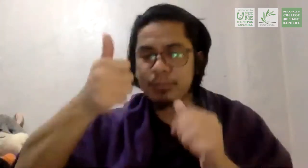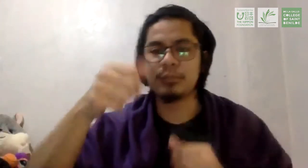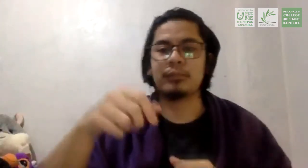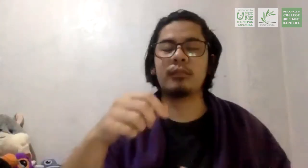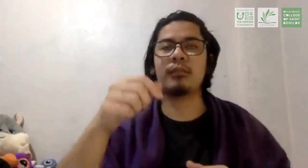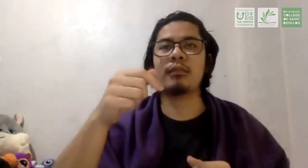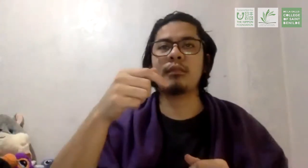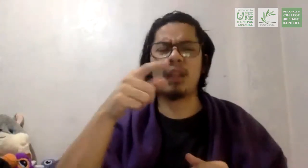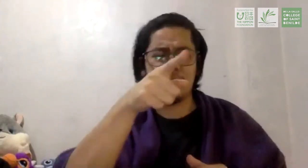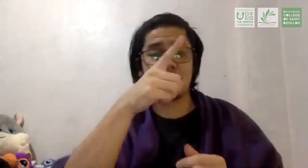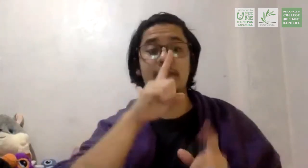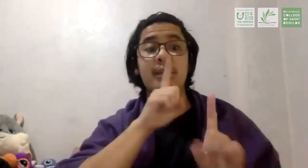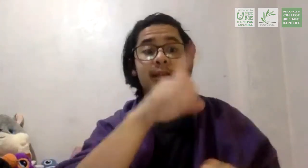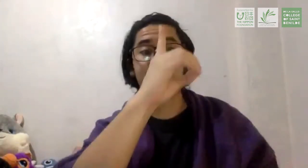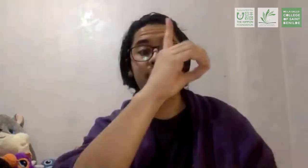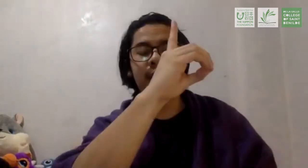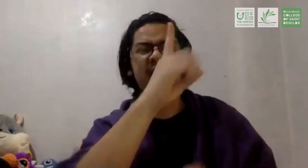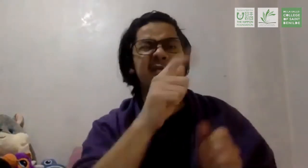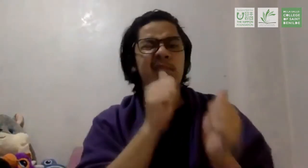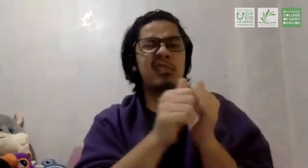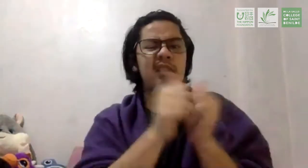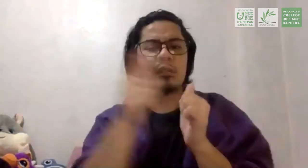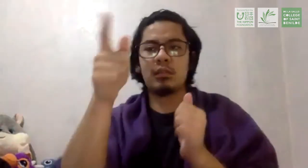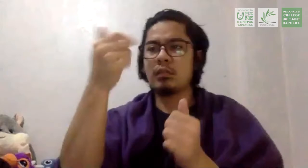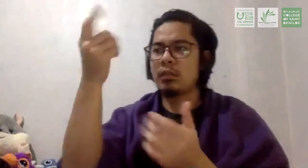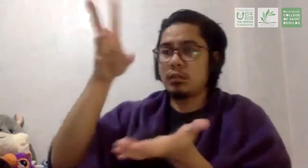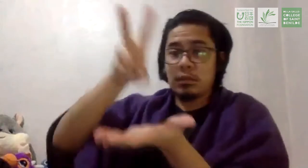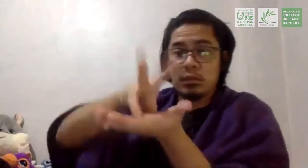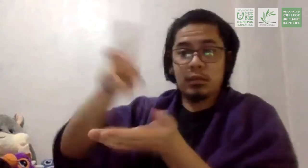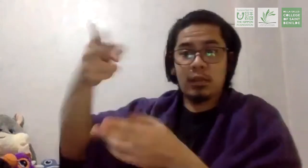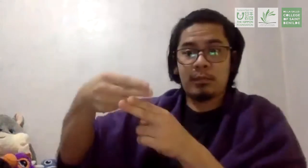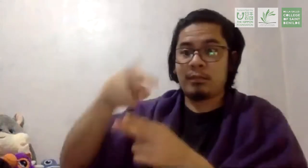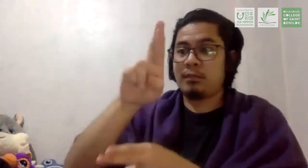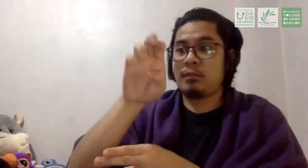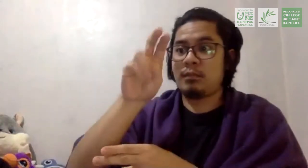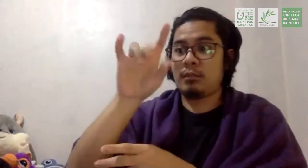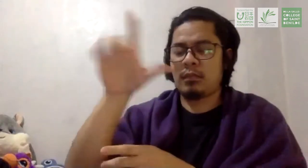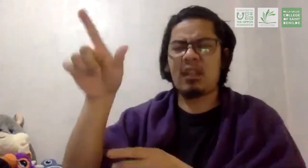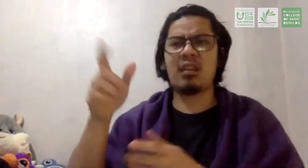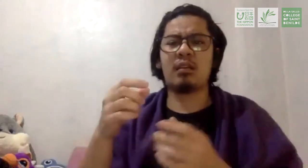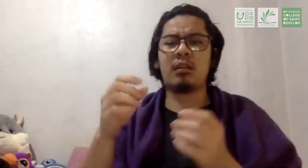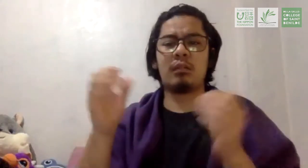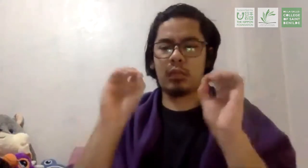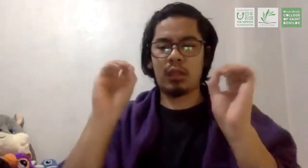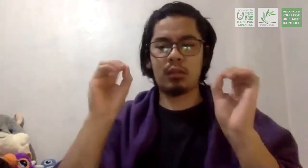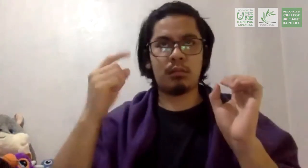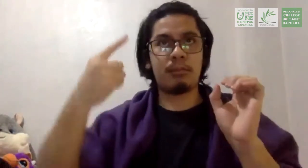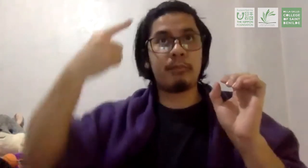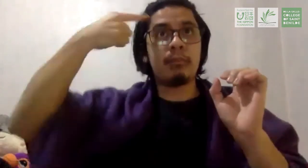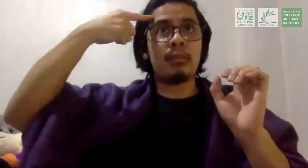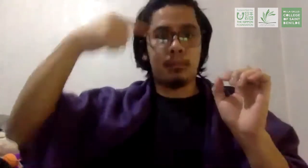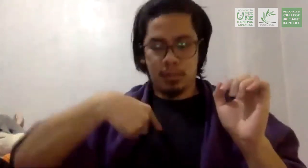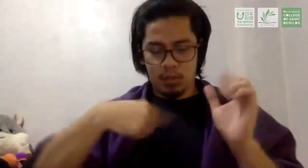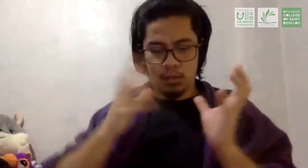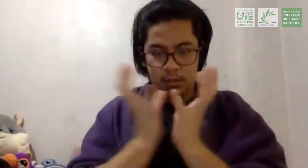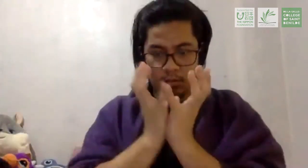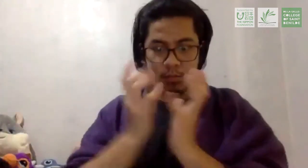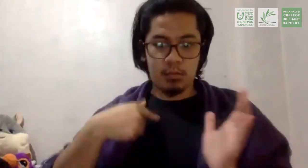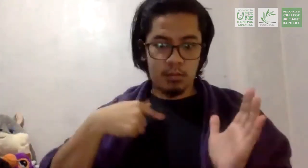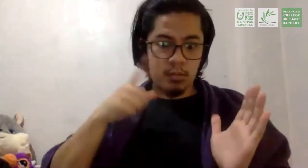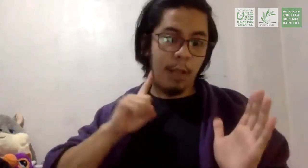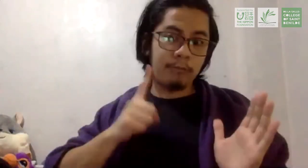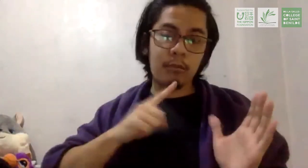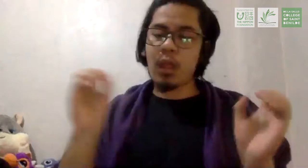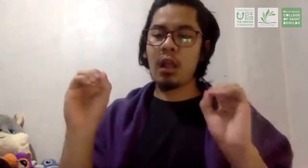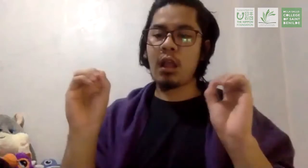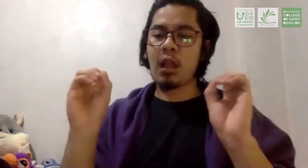Okay, Ashak wants to say something. The answer is D, meaning the Rennet